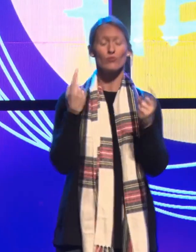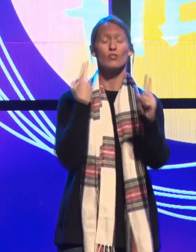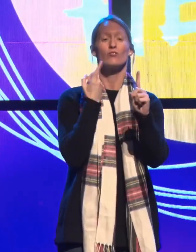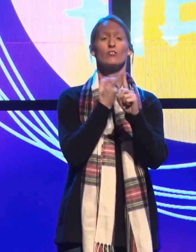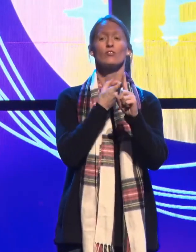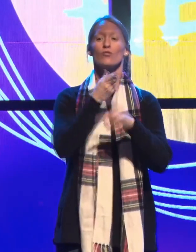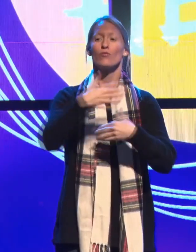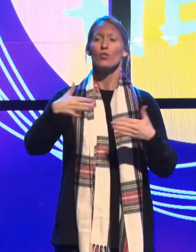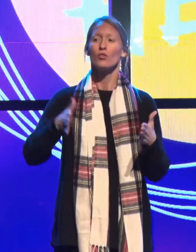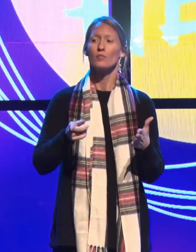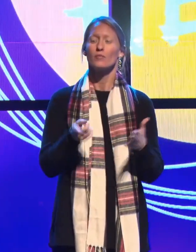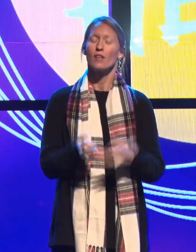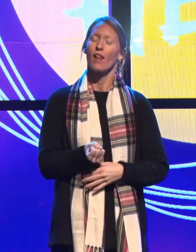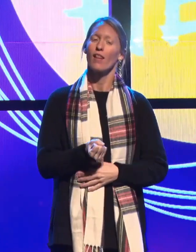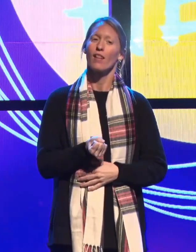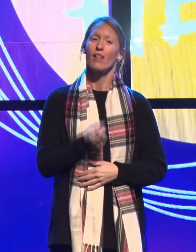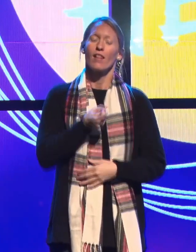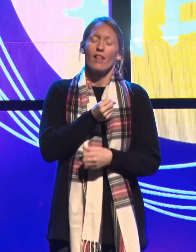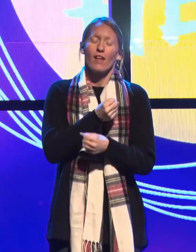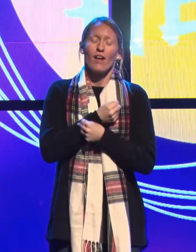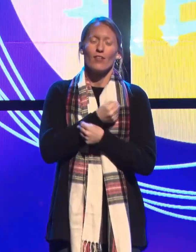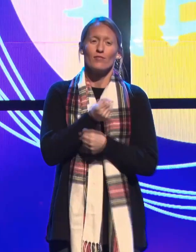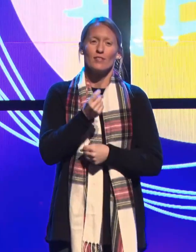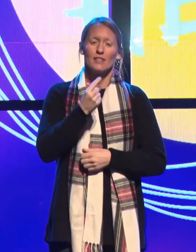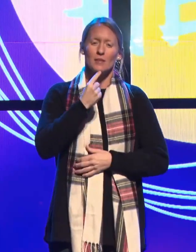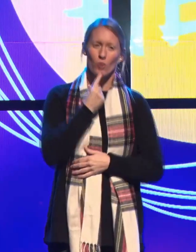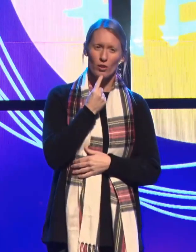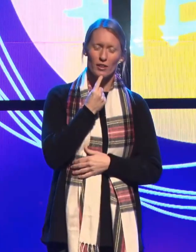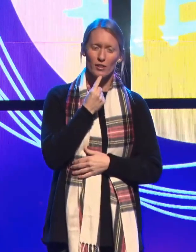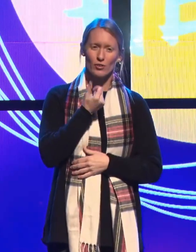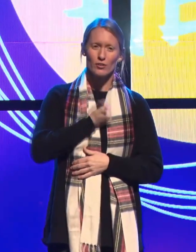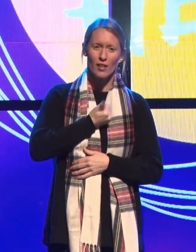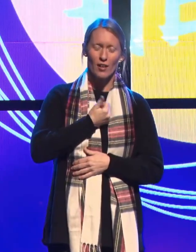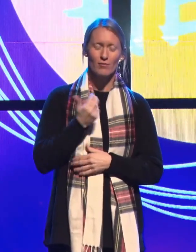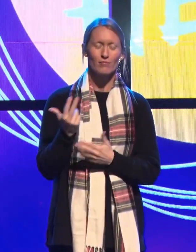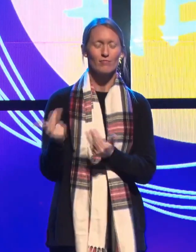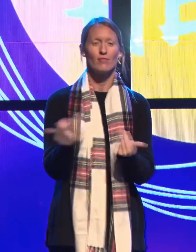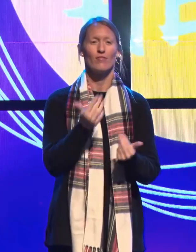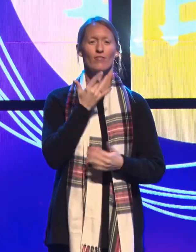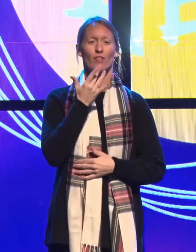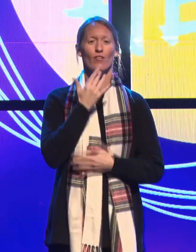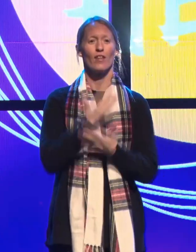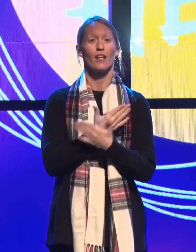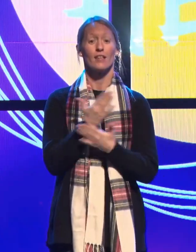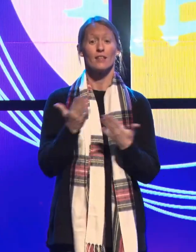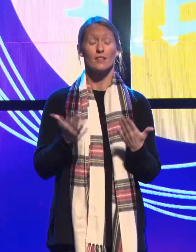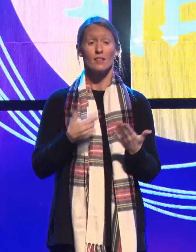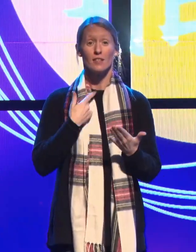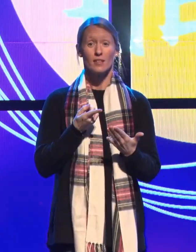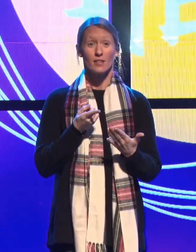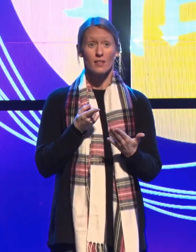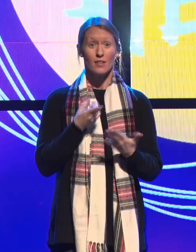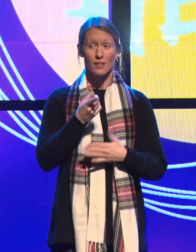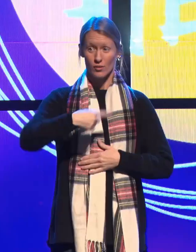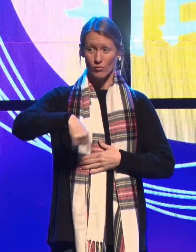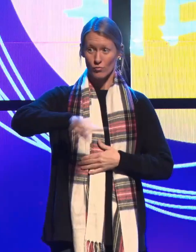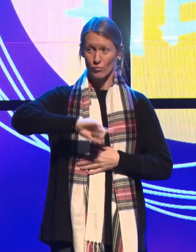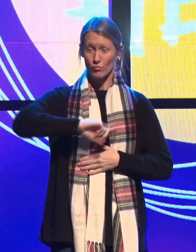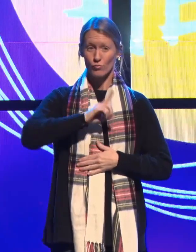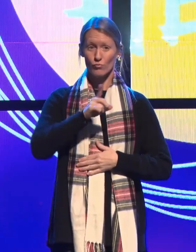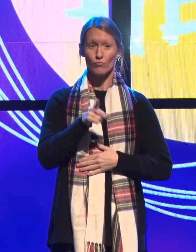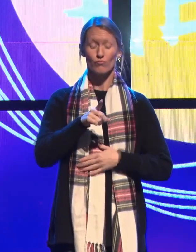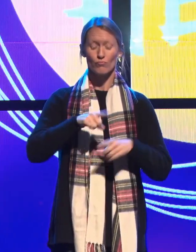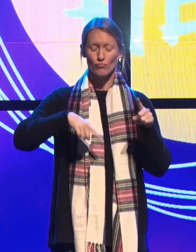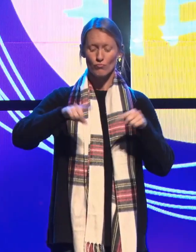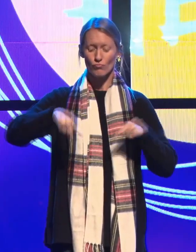love to disappoint yourself. It's your favorite thing. No, listen, like in the room are a